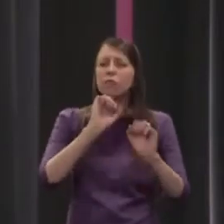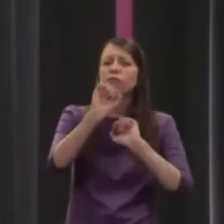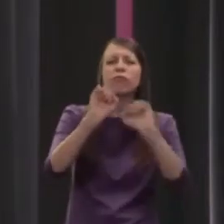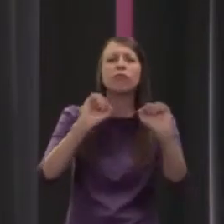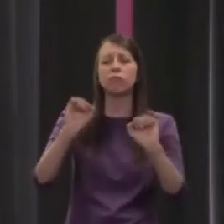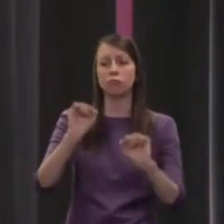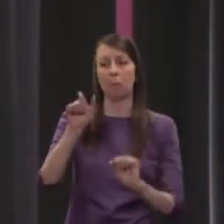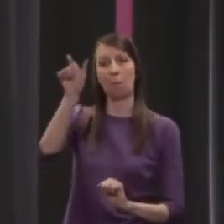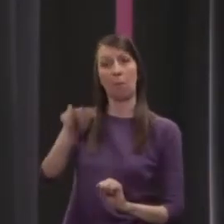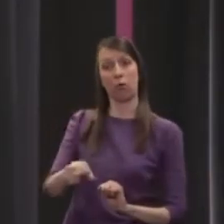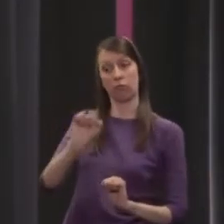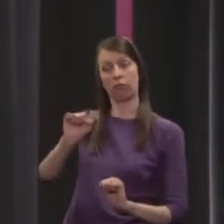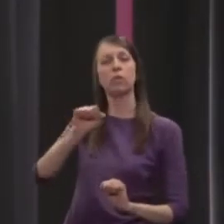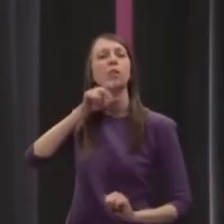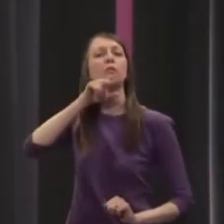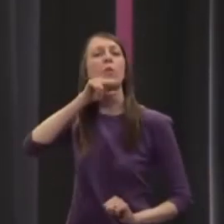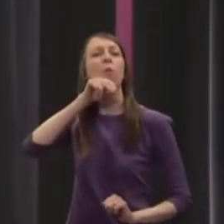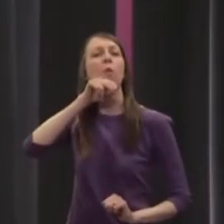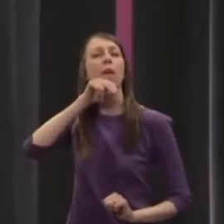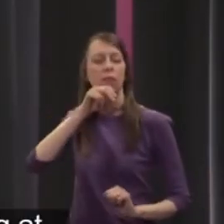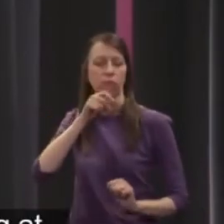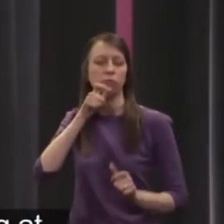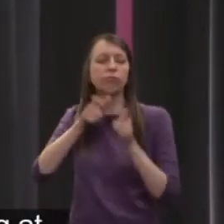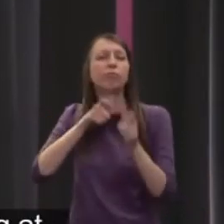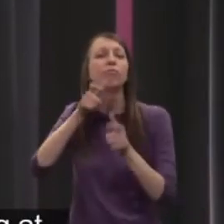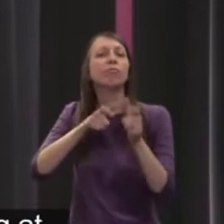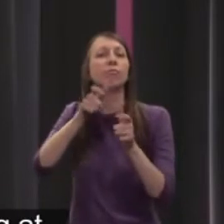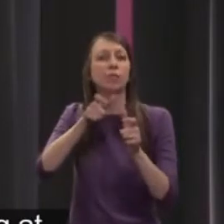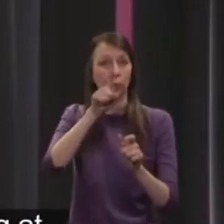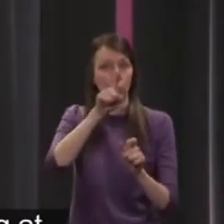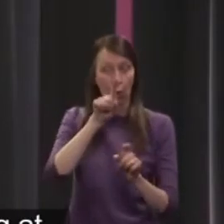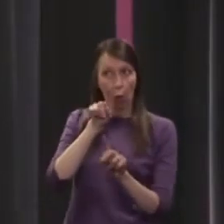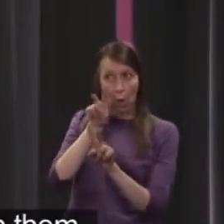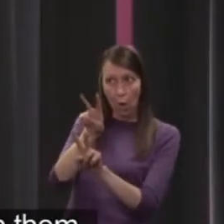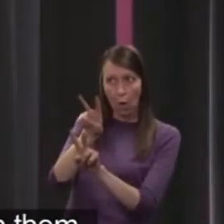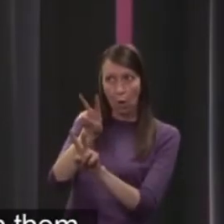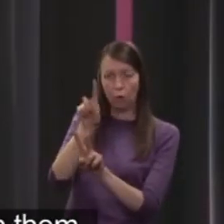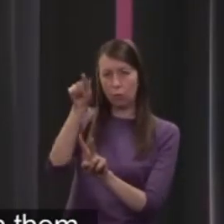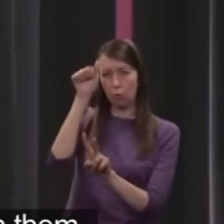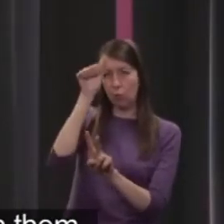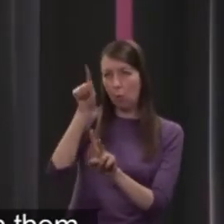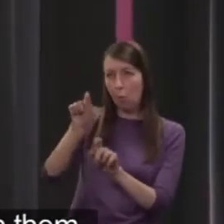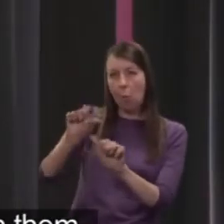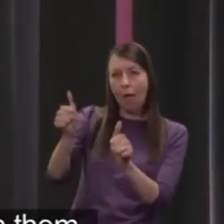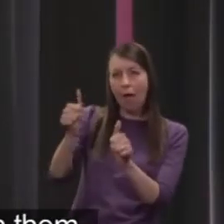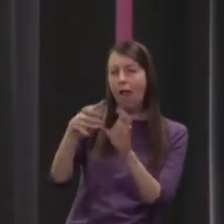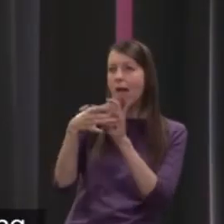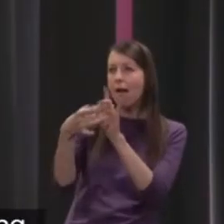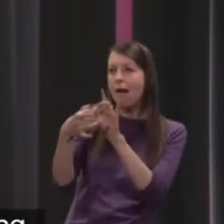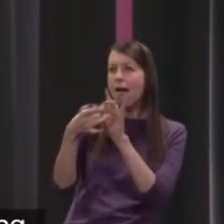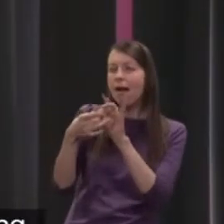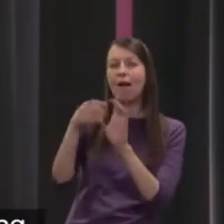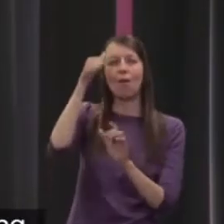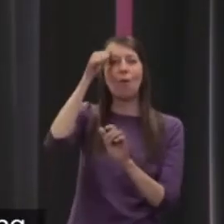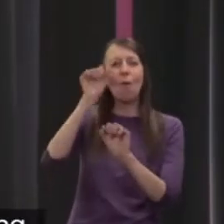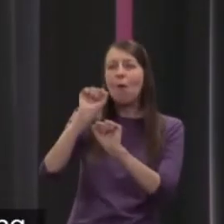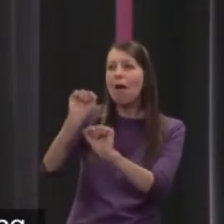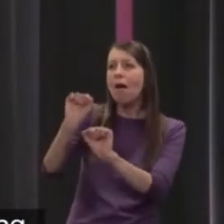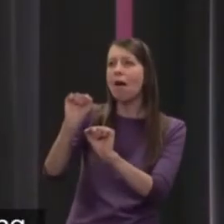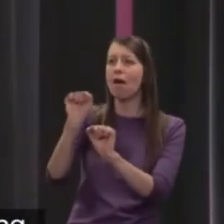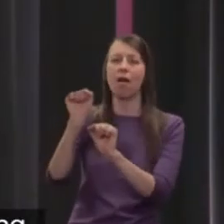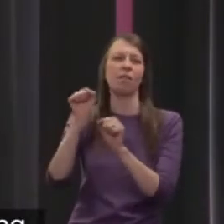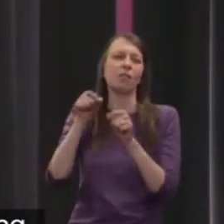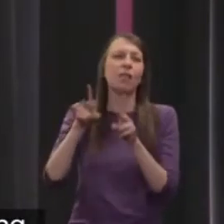hugely on the talker, the person you're looking at, how familiar you are with them, how familiar you are